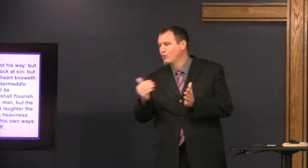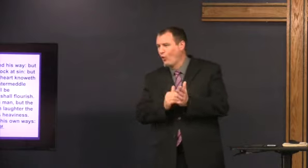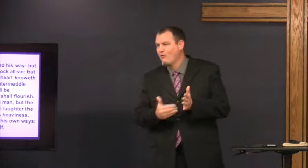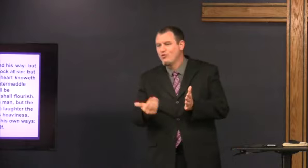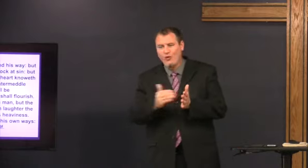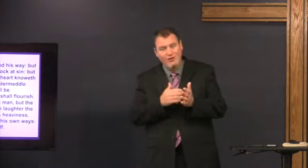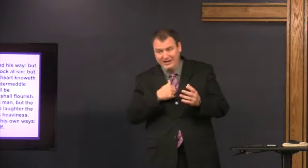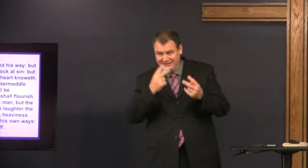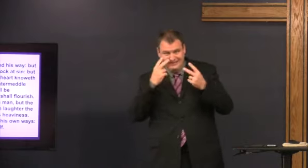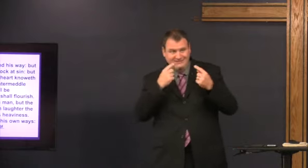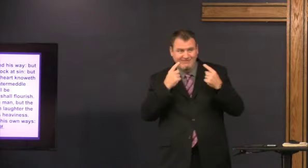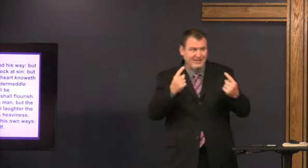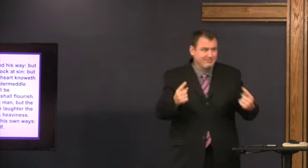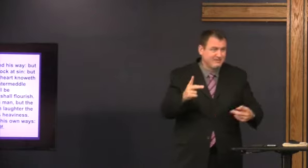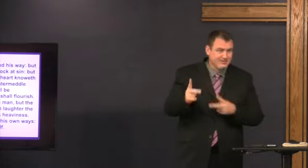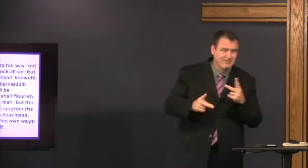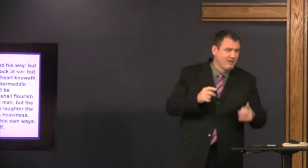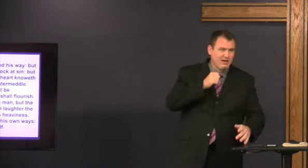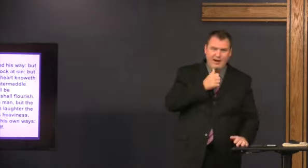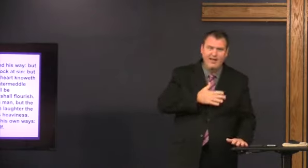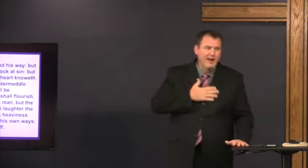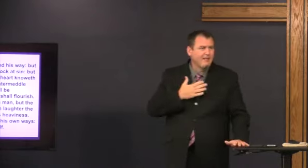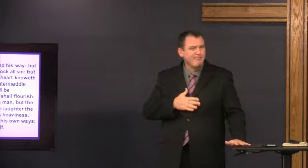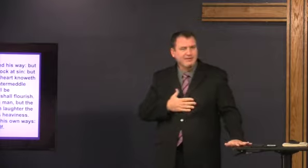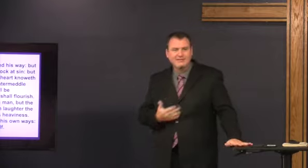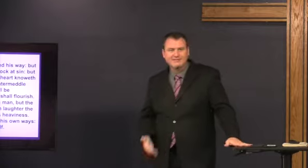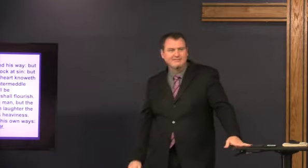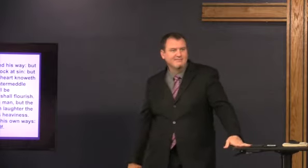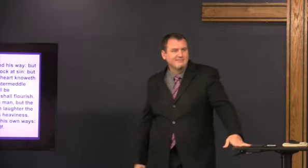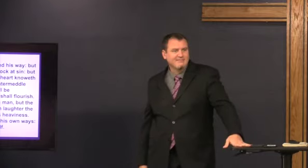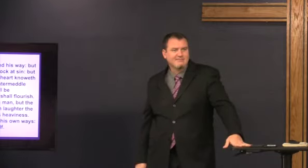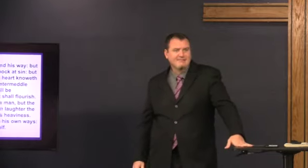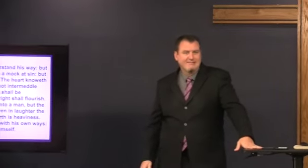I've seen it, this over and over again. Famous people who aren't happy.